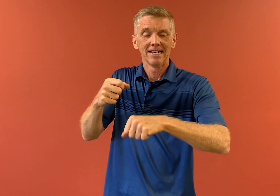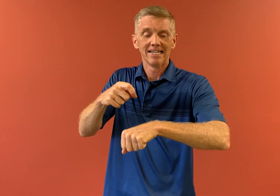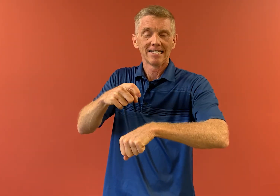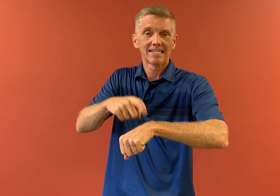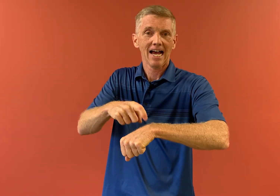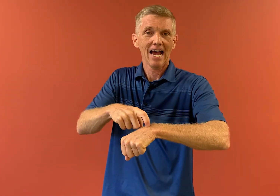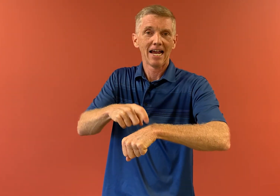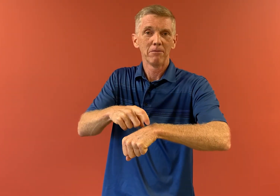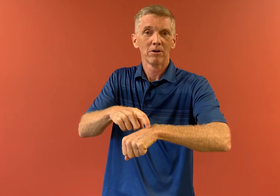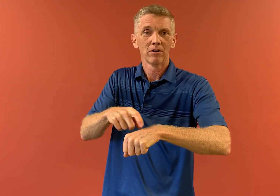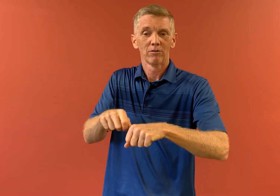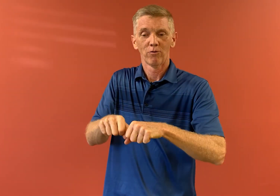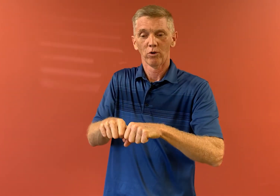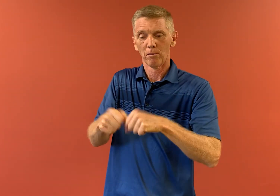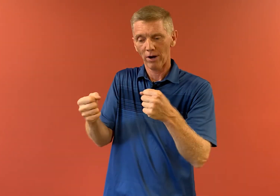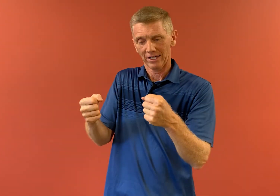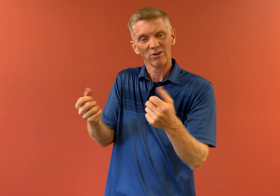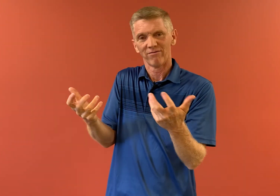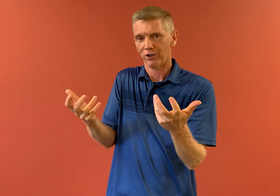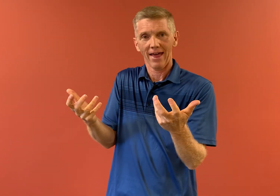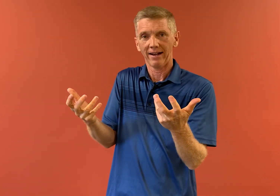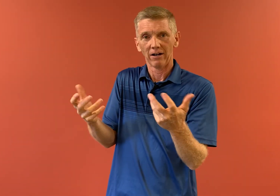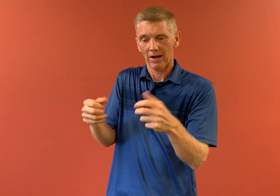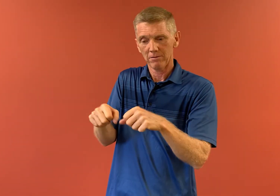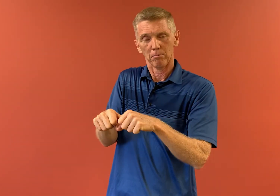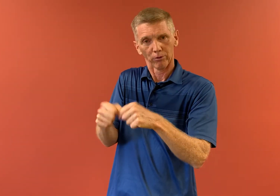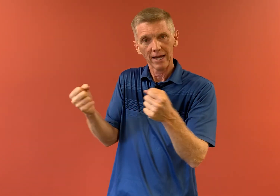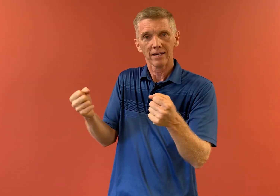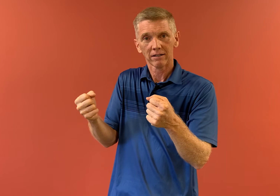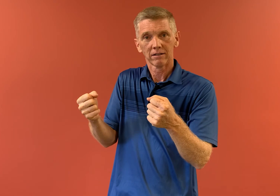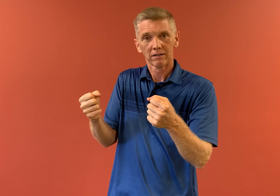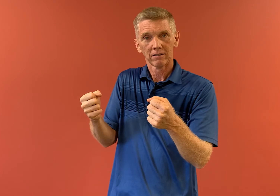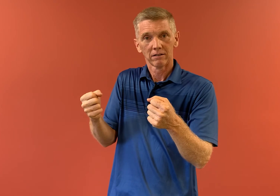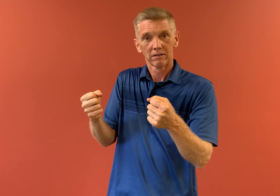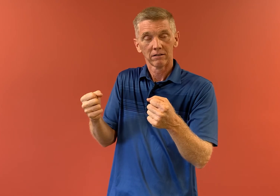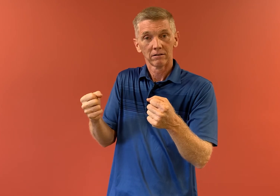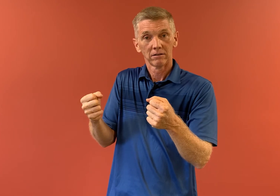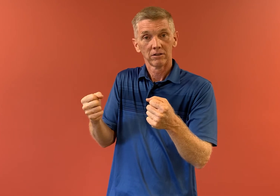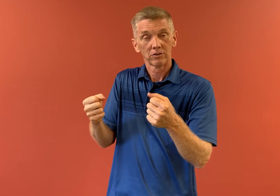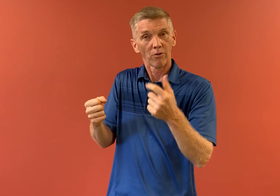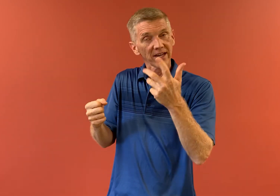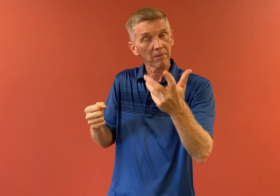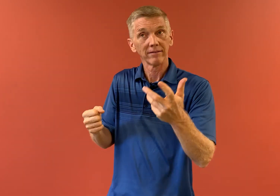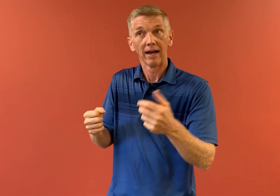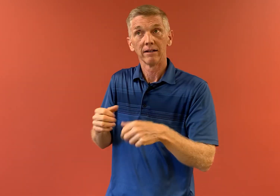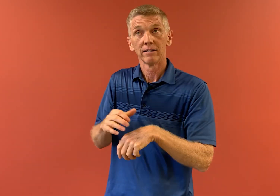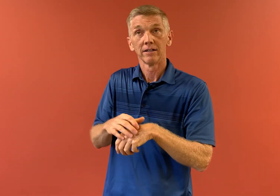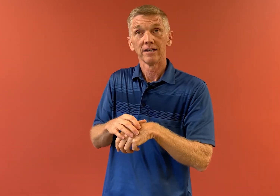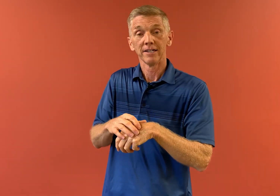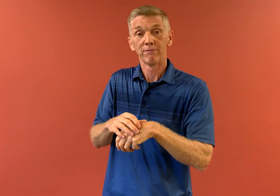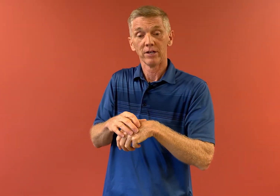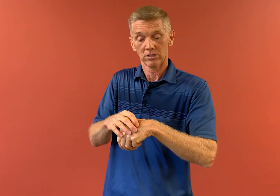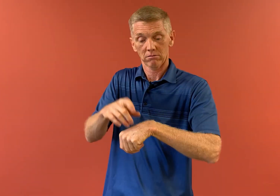It's time for a break. You can figure that out, right? Break. So think about that.